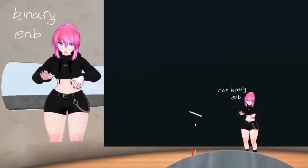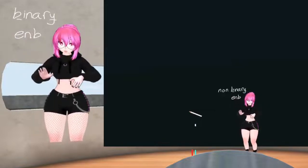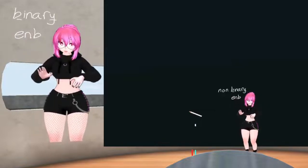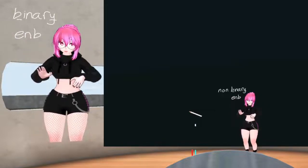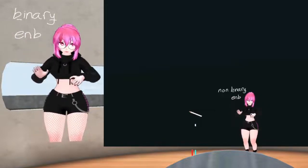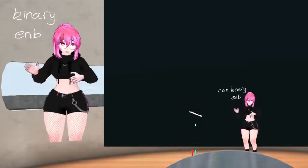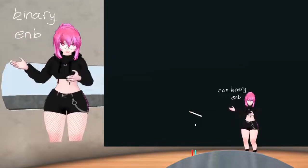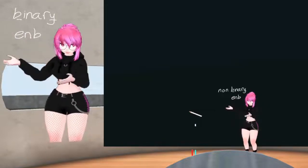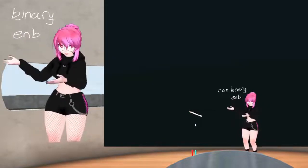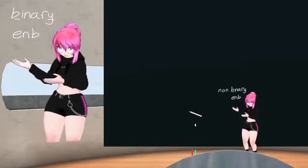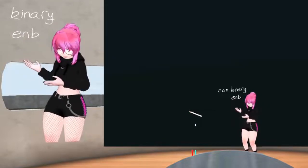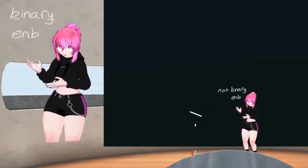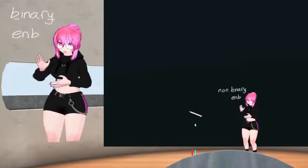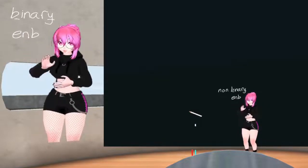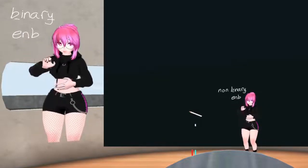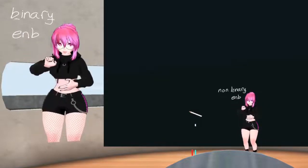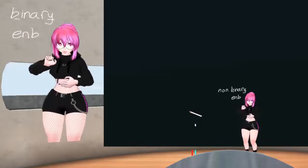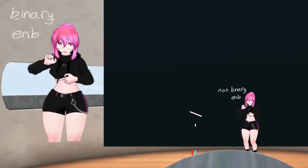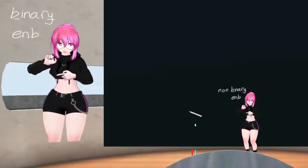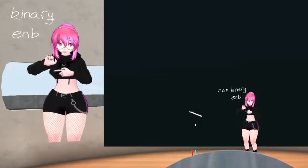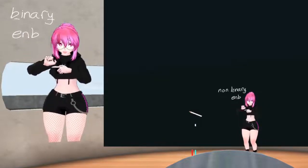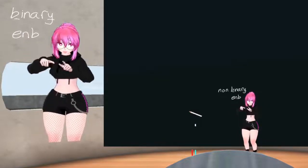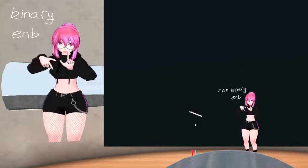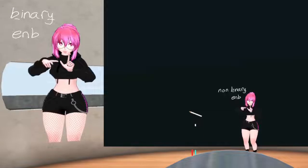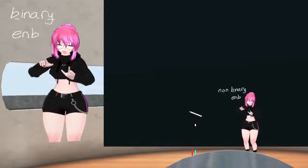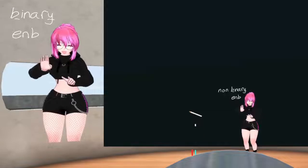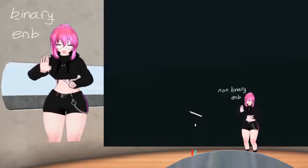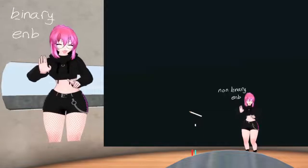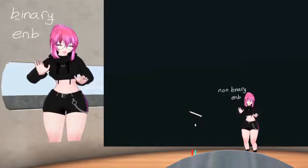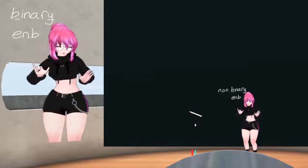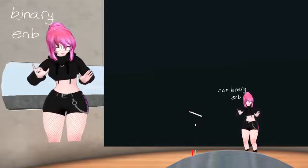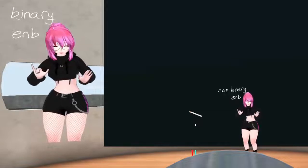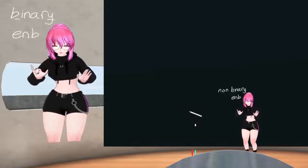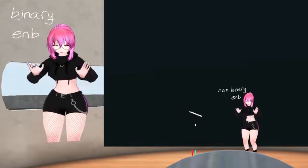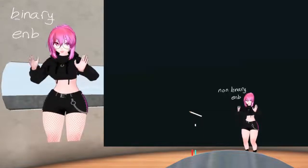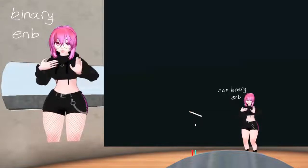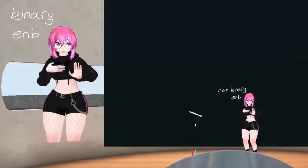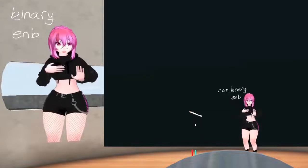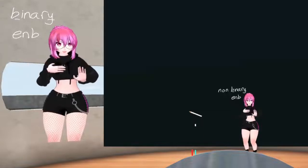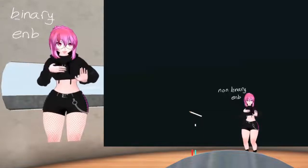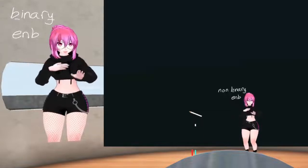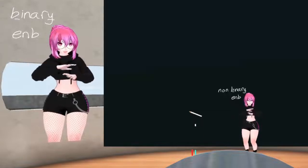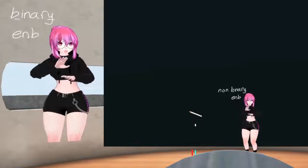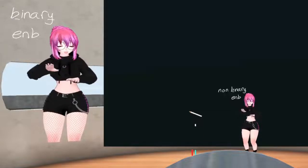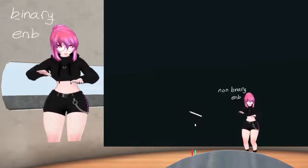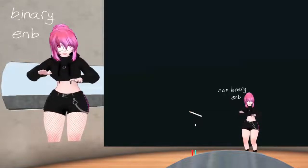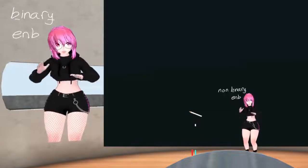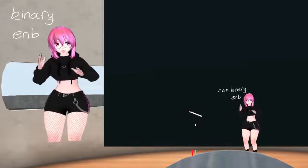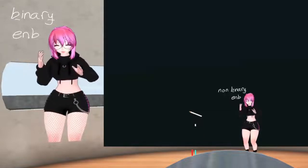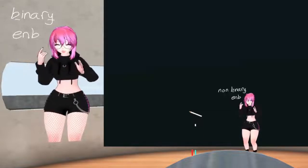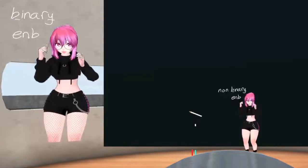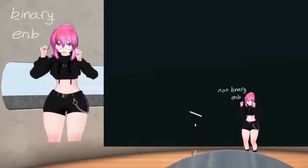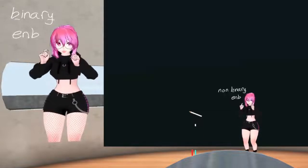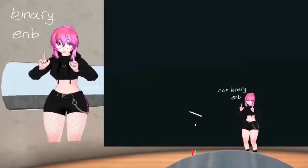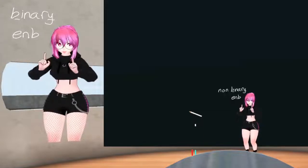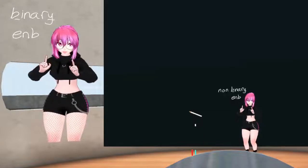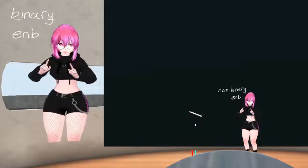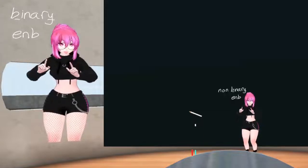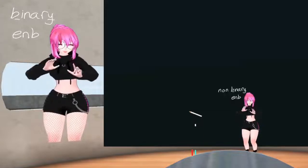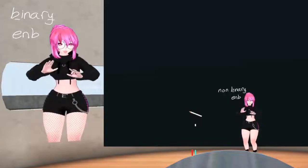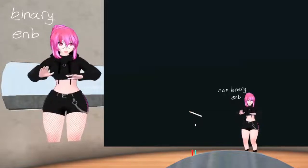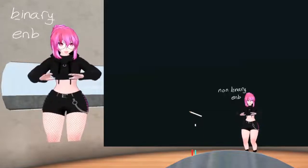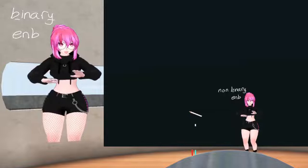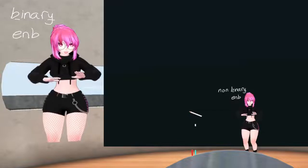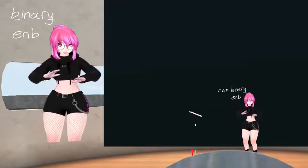you how to say NB, which is ENBY. But this is only my surface level education of